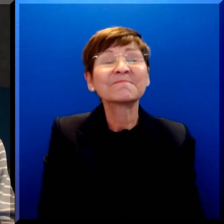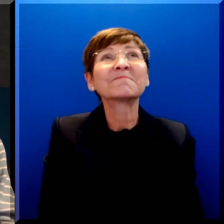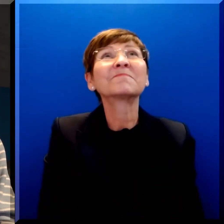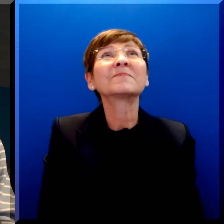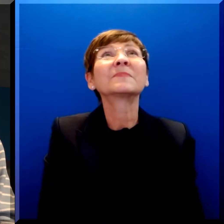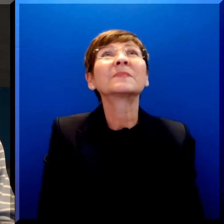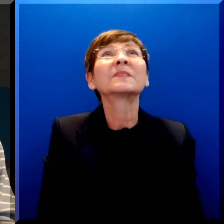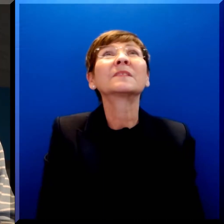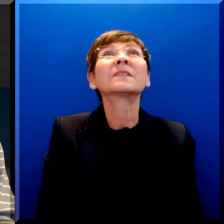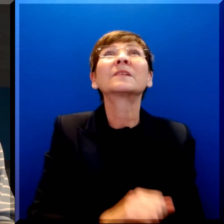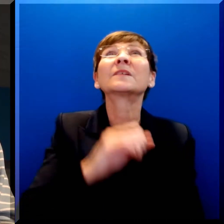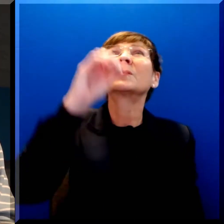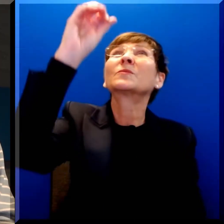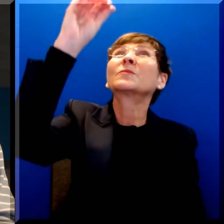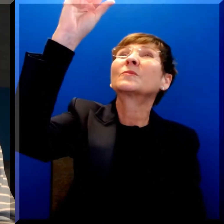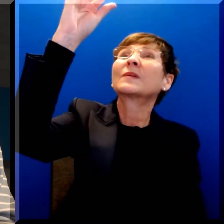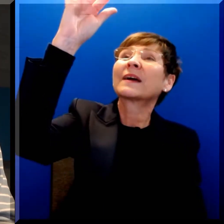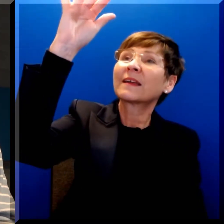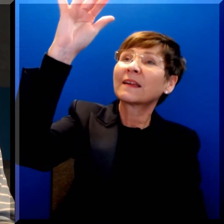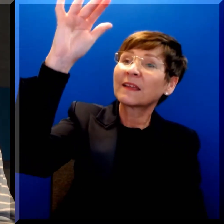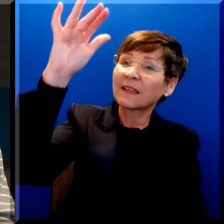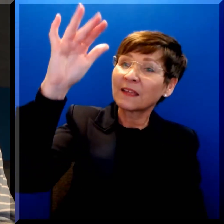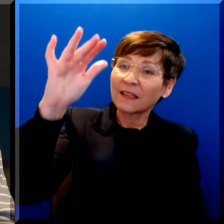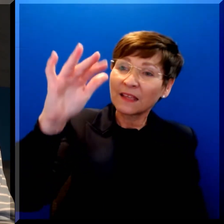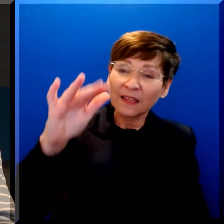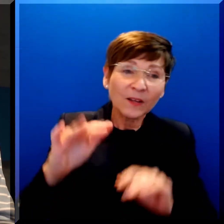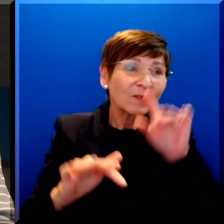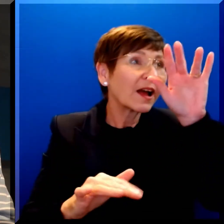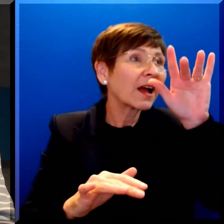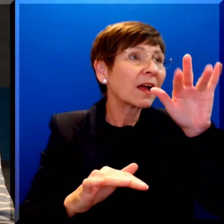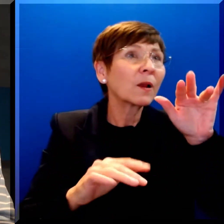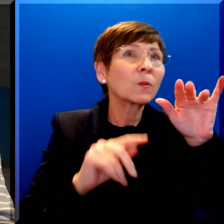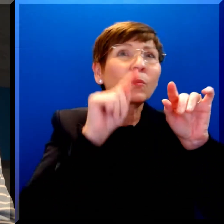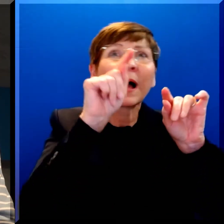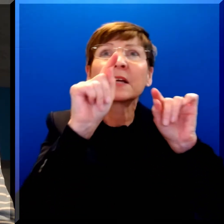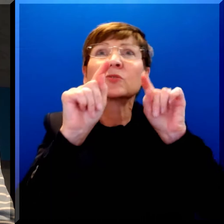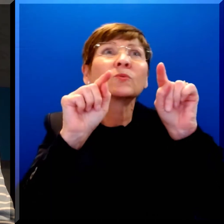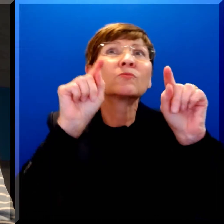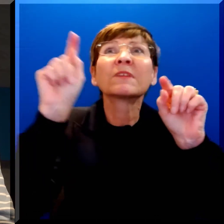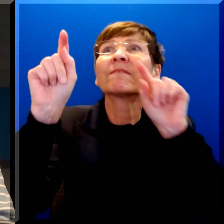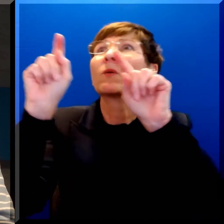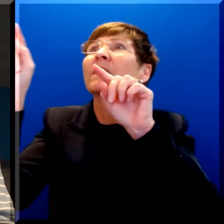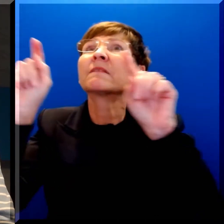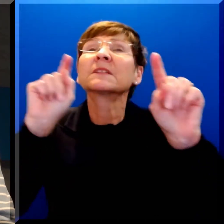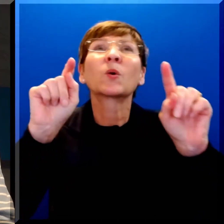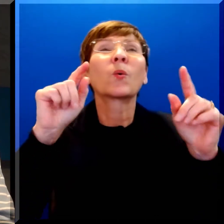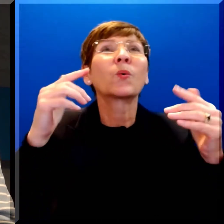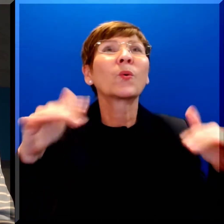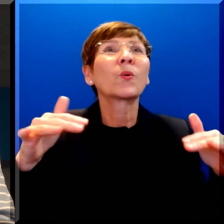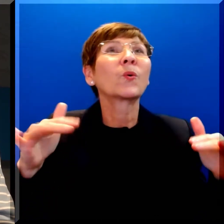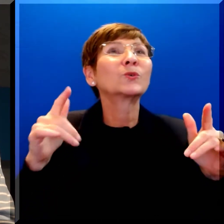Rainfall, I can't count your drops, still I know you're there. You ripple through the city